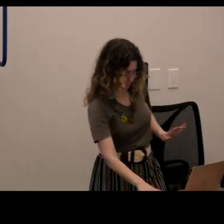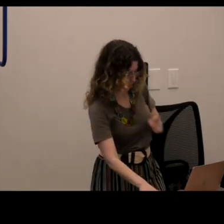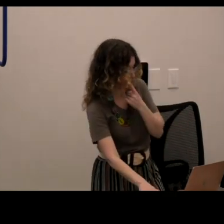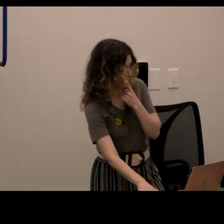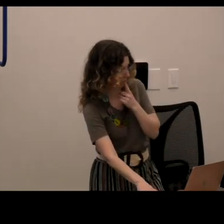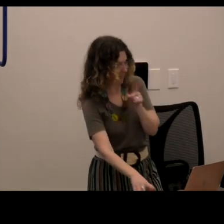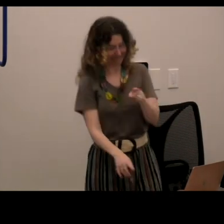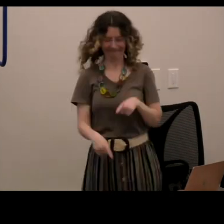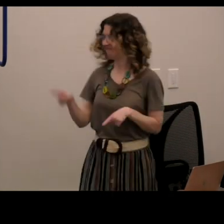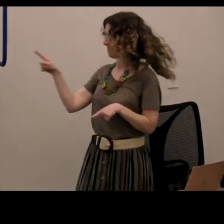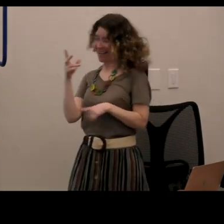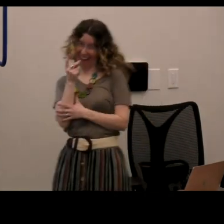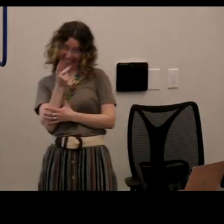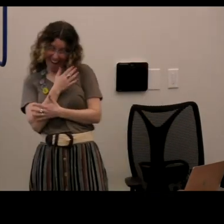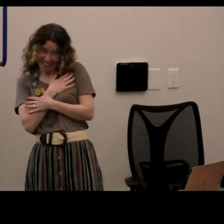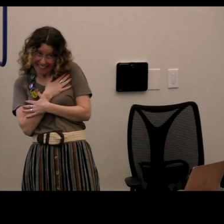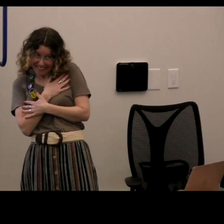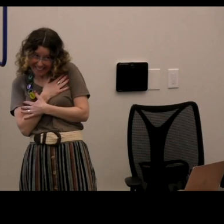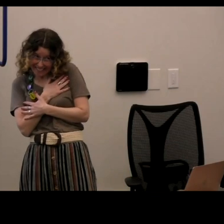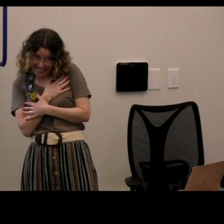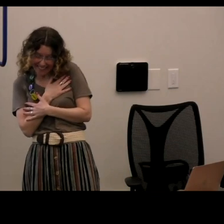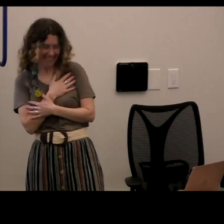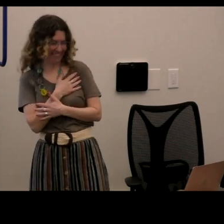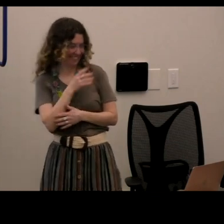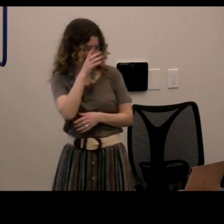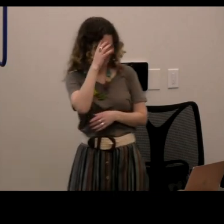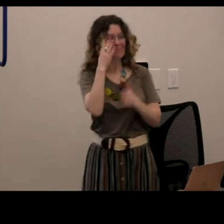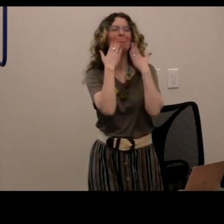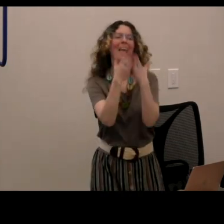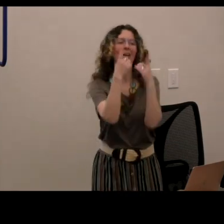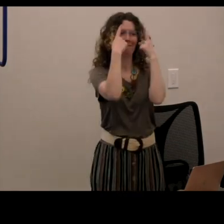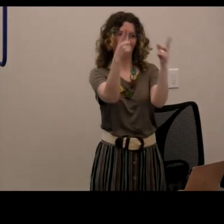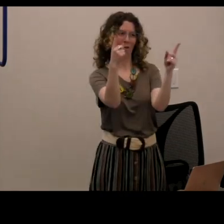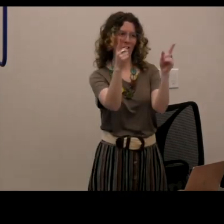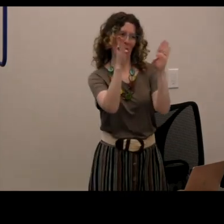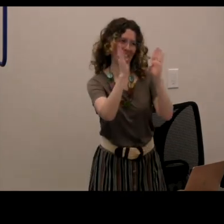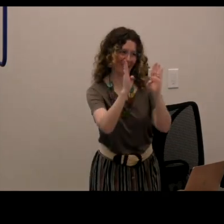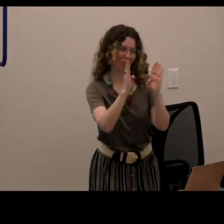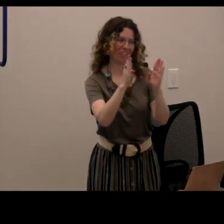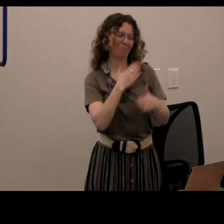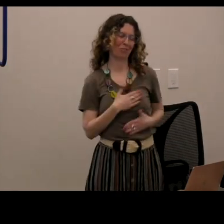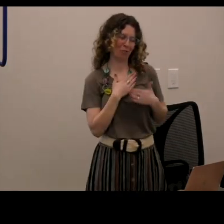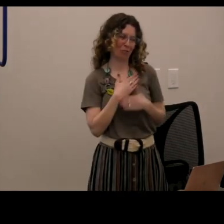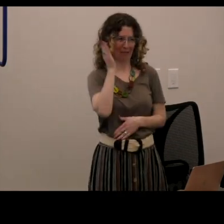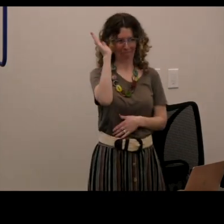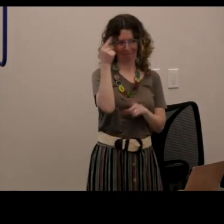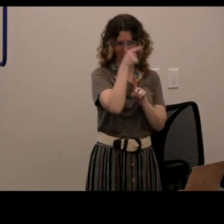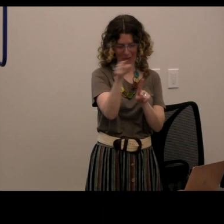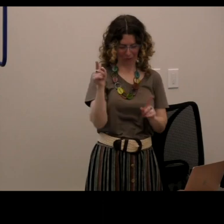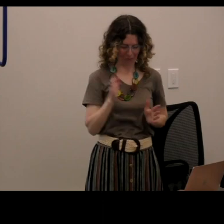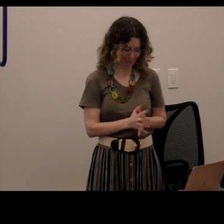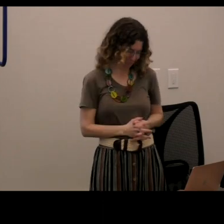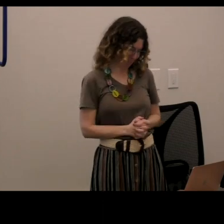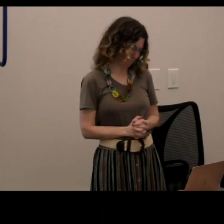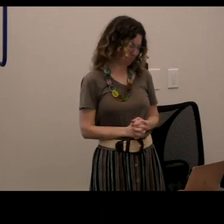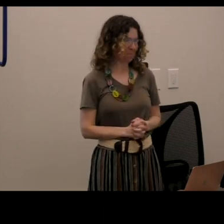think that's it. Oh, it's my dog. I love him. Thank you so much for your attention. I really do appreciate you